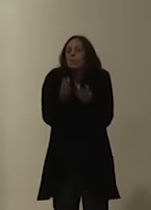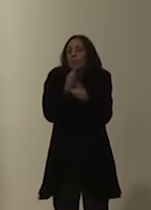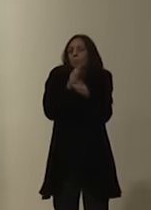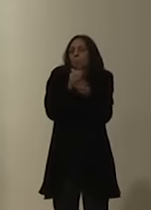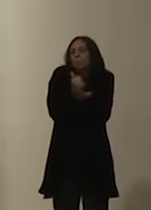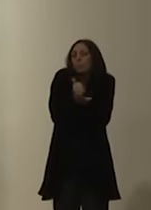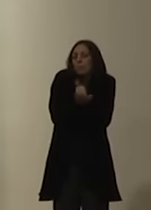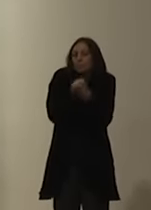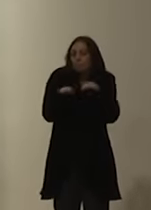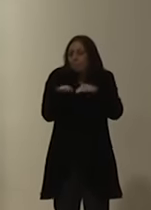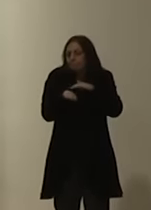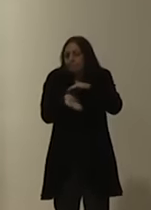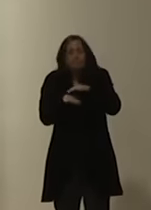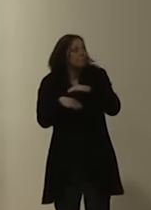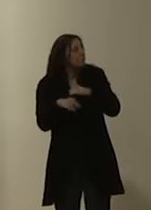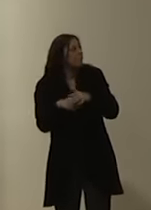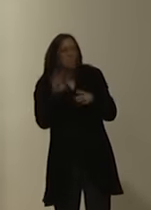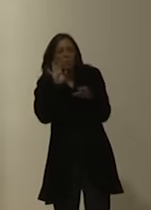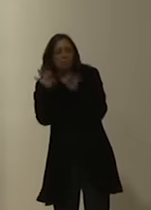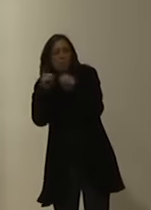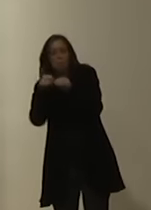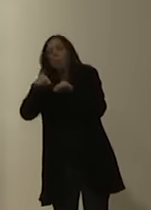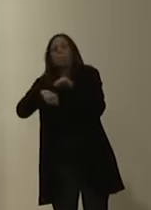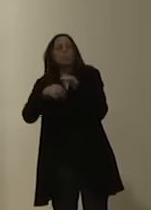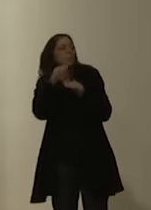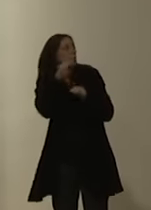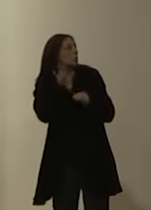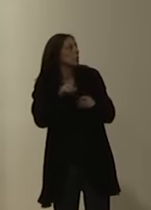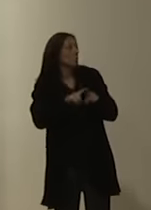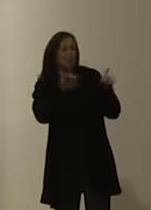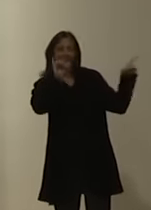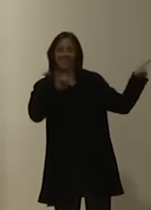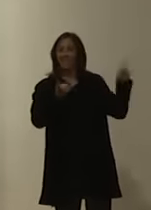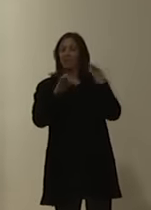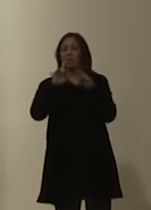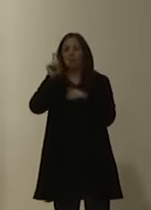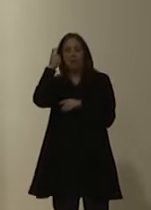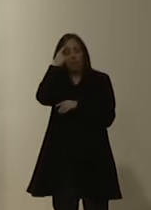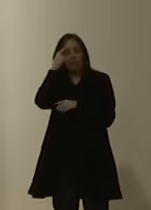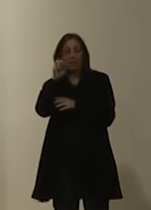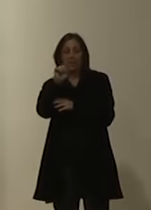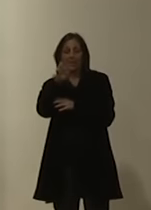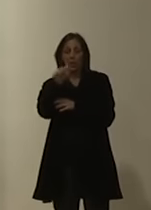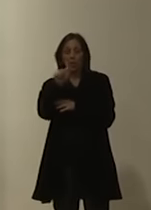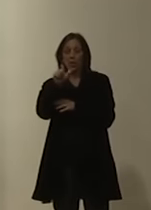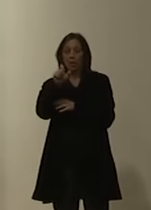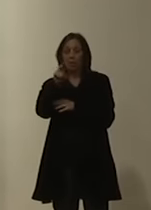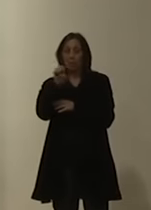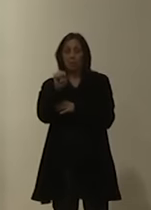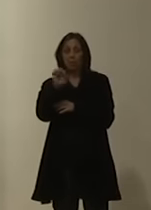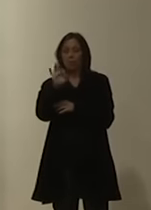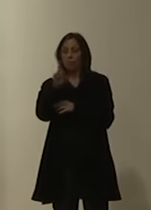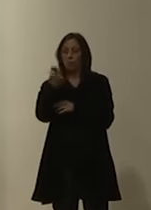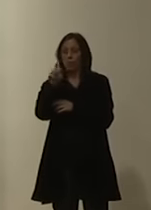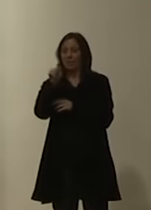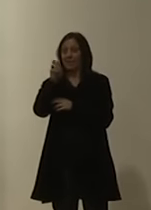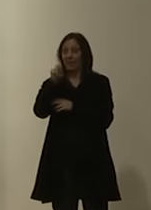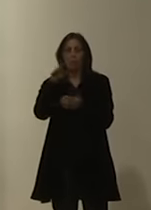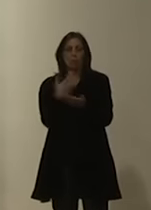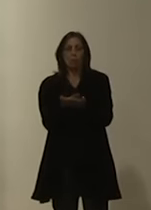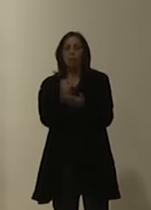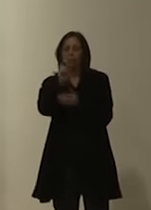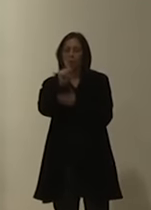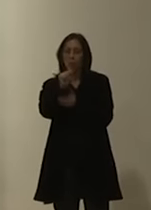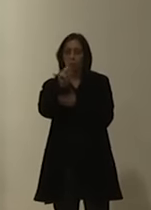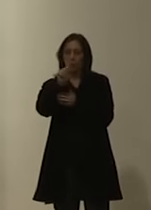young people I met in Freetown, the capital of Sierra Leone, in early October 2014. It seems